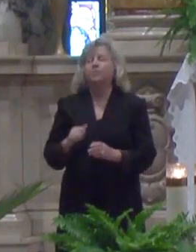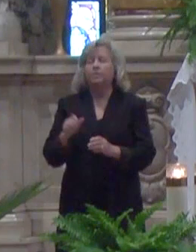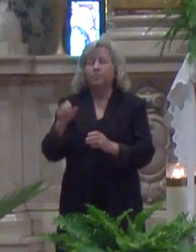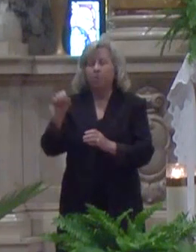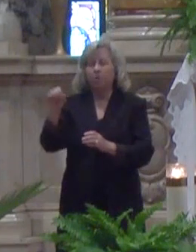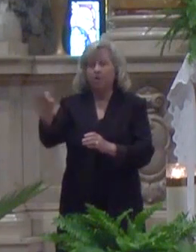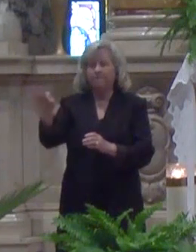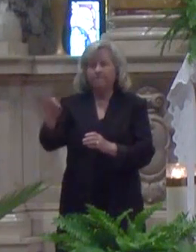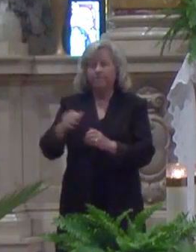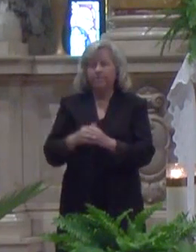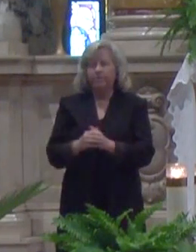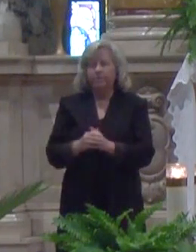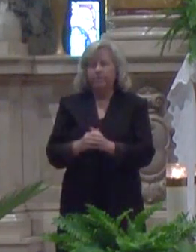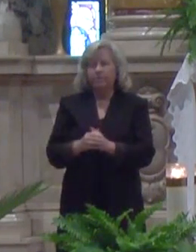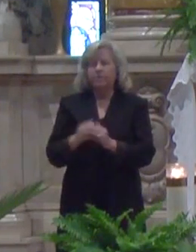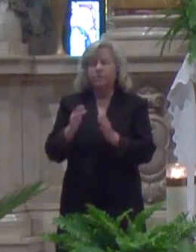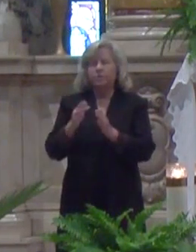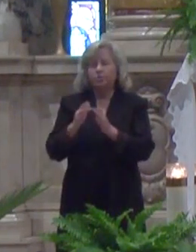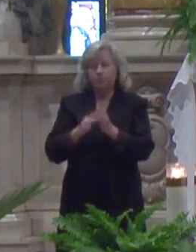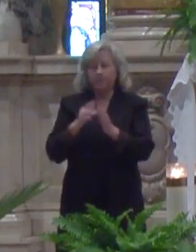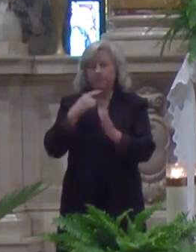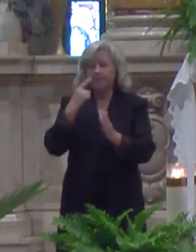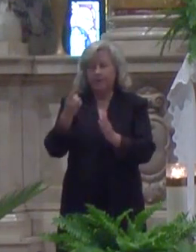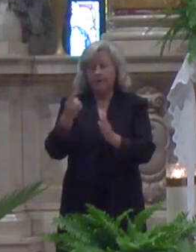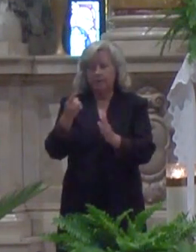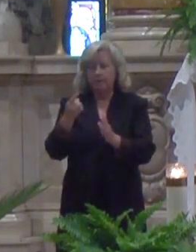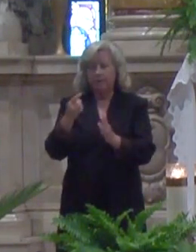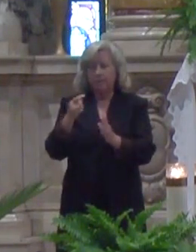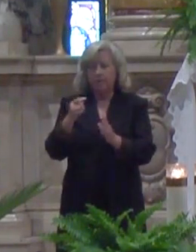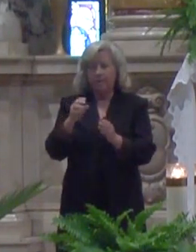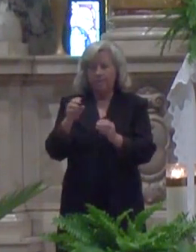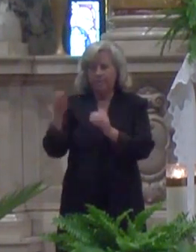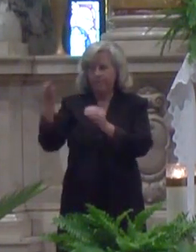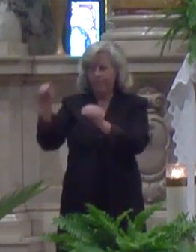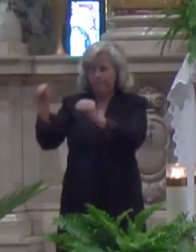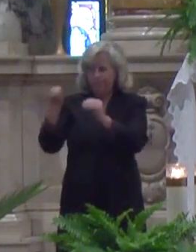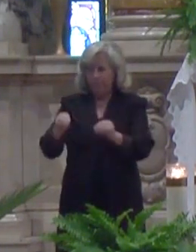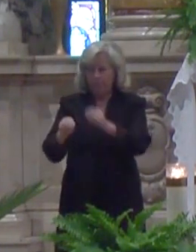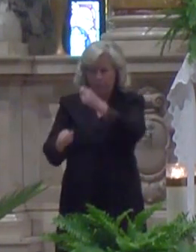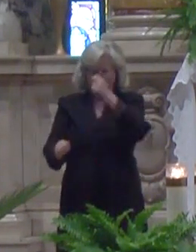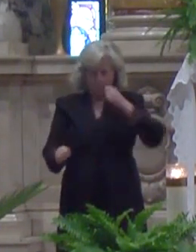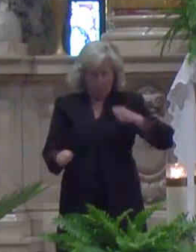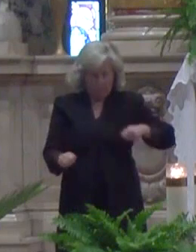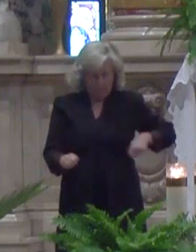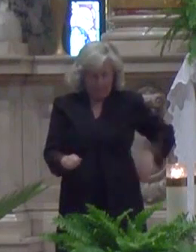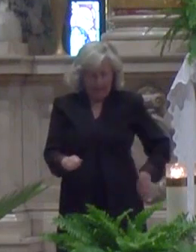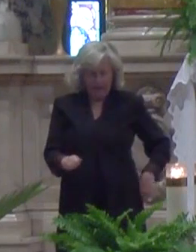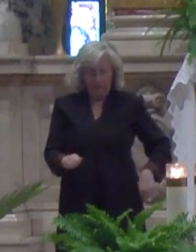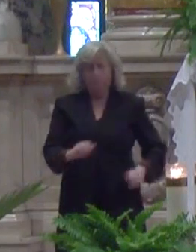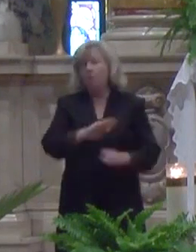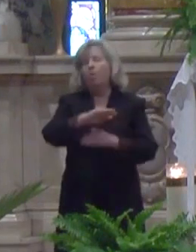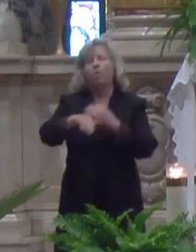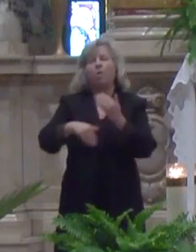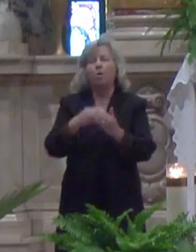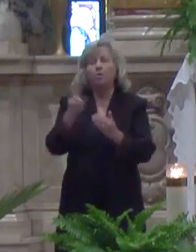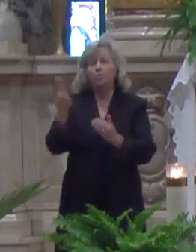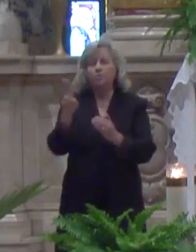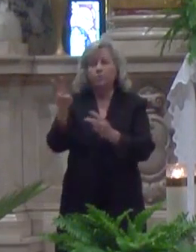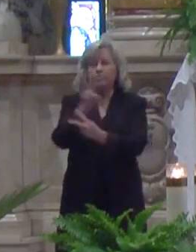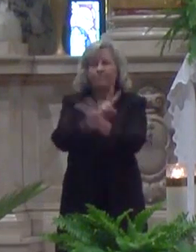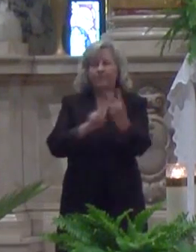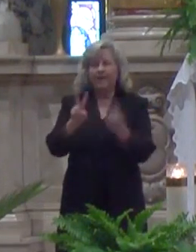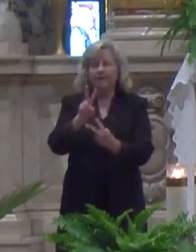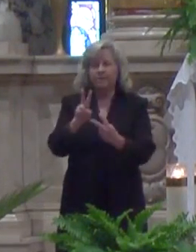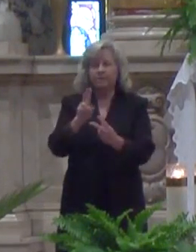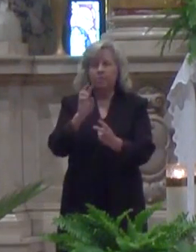cutting off his ear. Then Jesus said to him, Put your sword back into its sheath, for all who take the sword